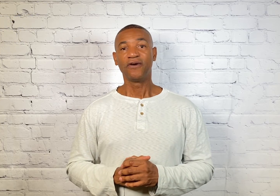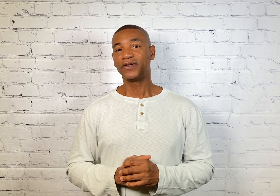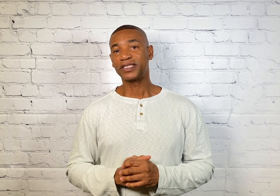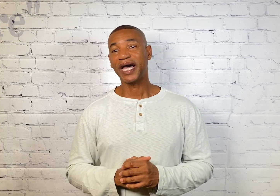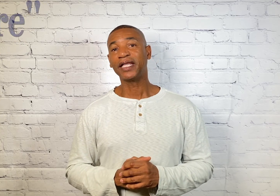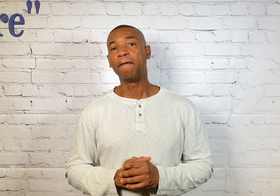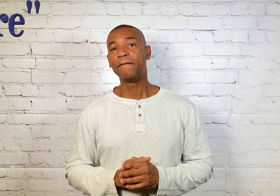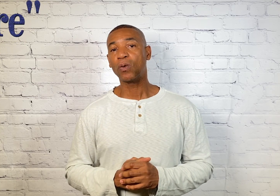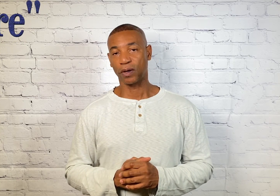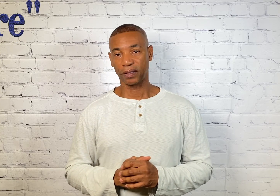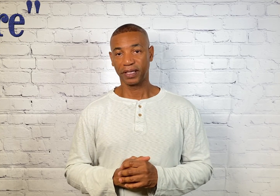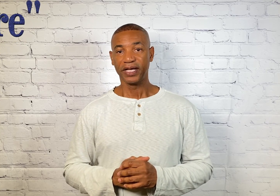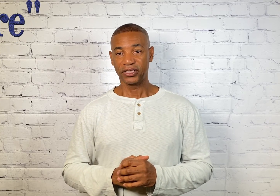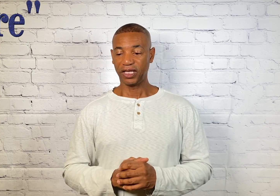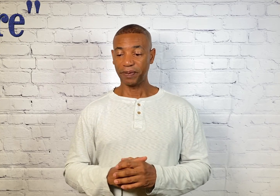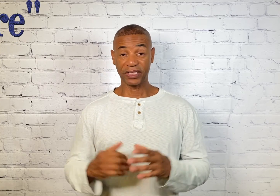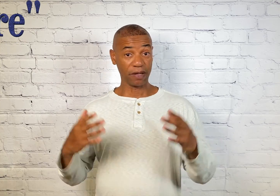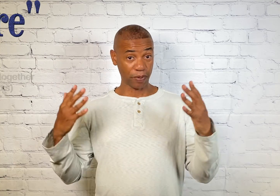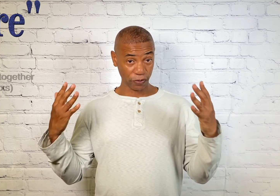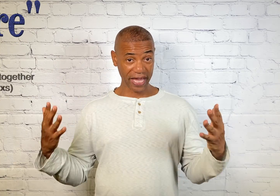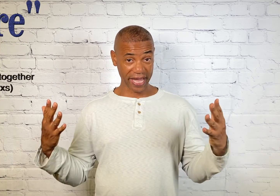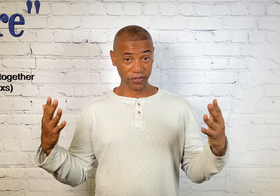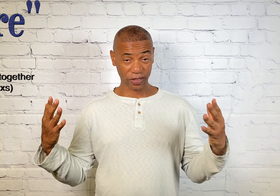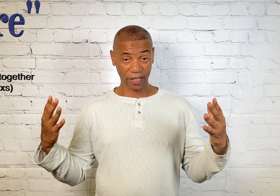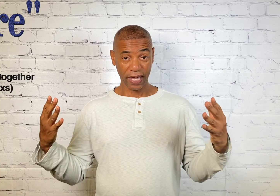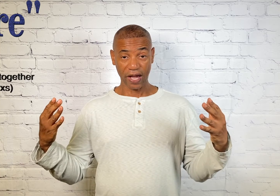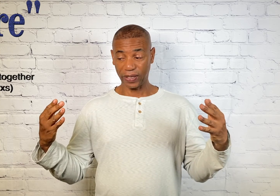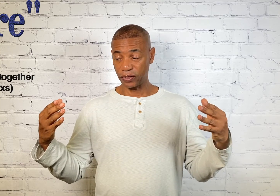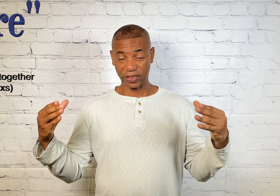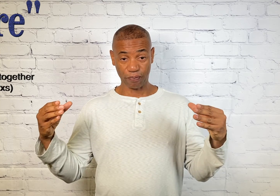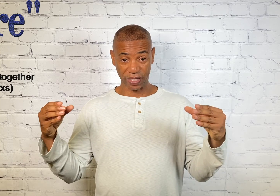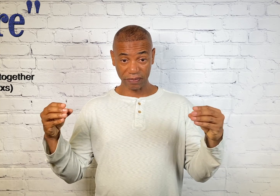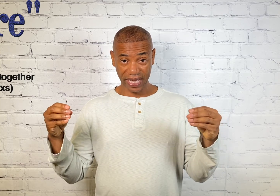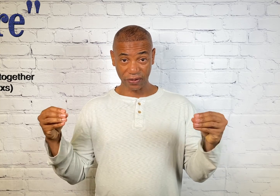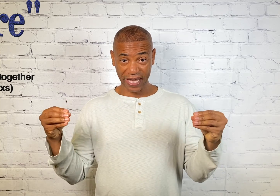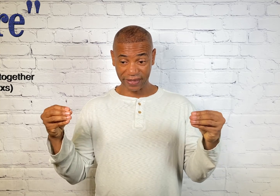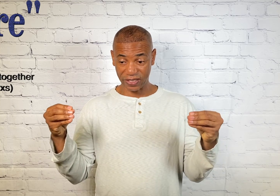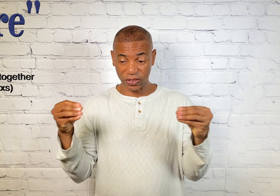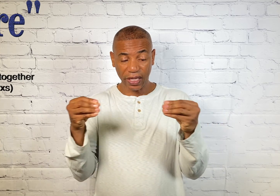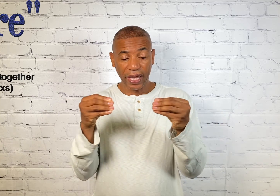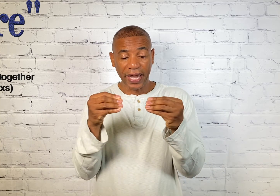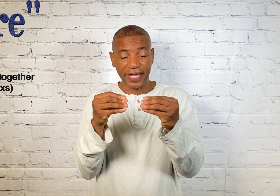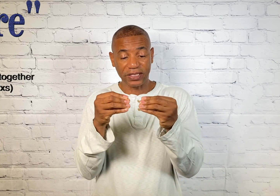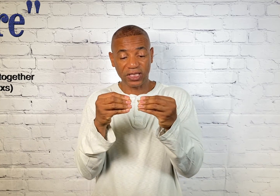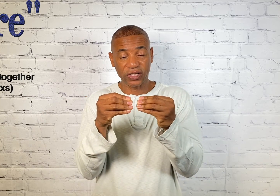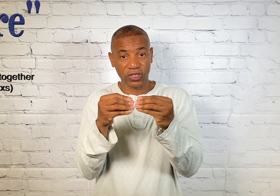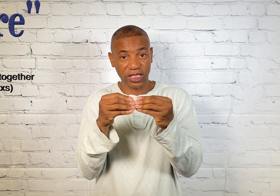the sign more, simply take both hands, and what I do is I bring them together like this, and I touch the tips